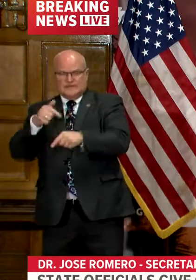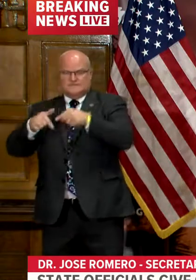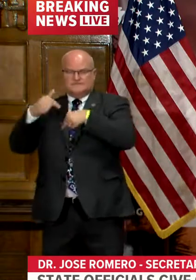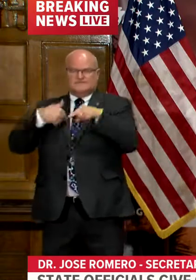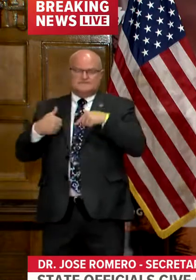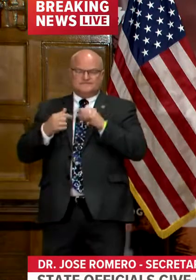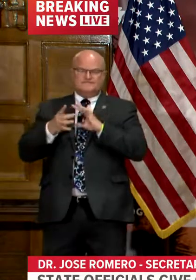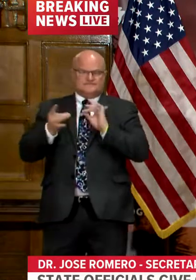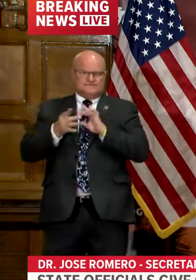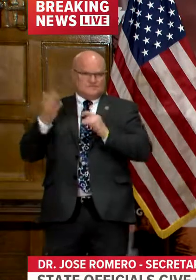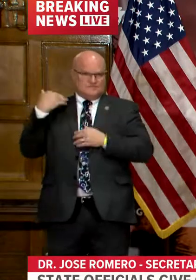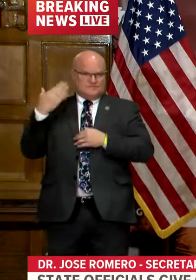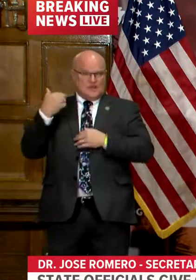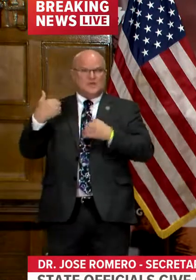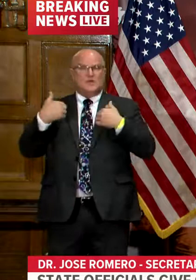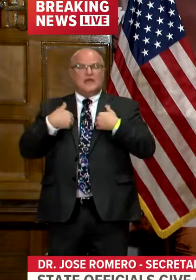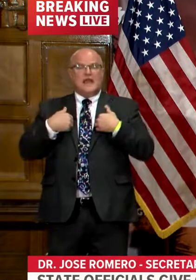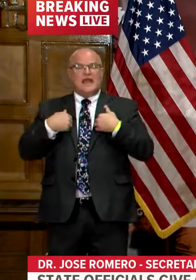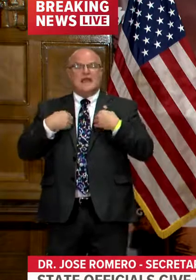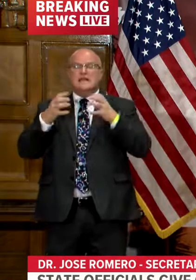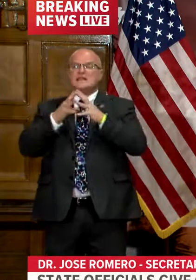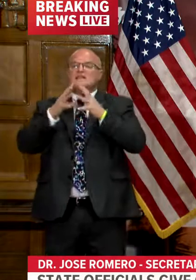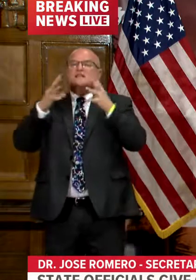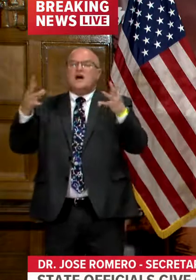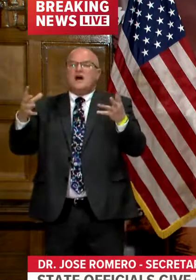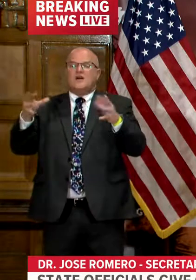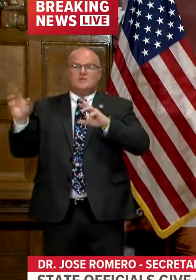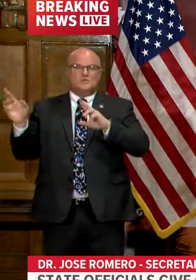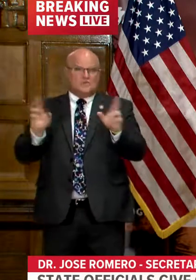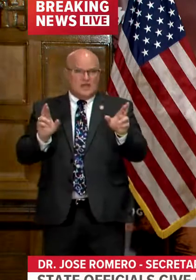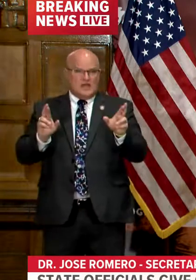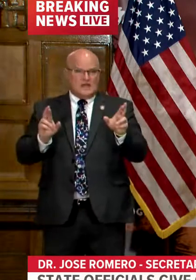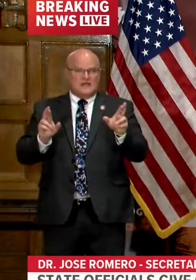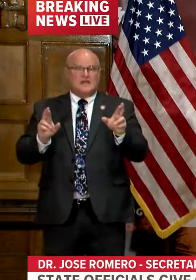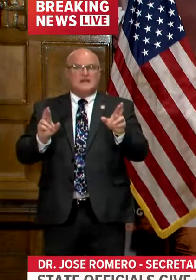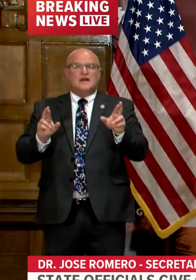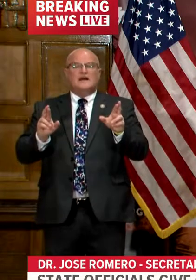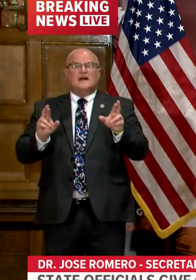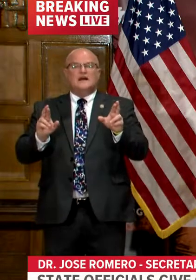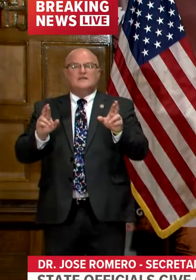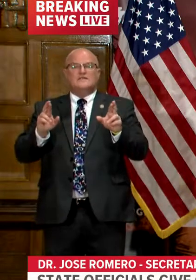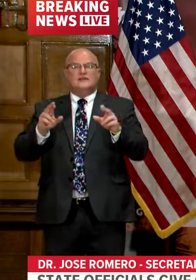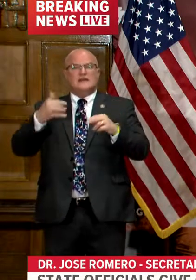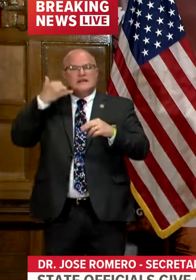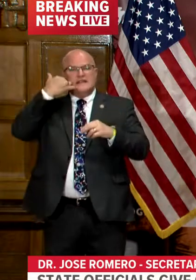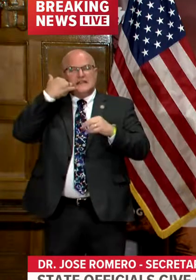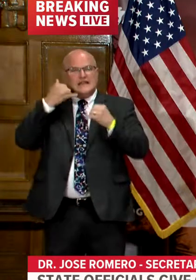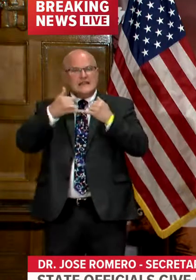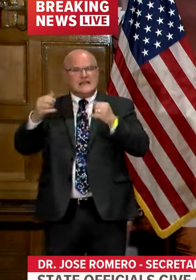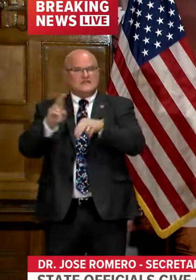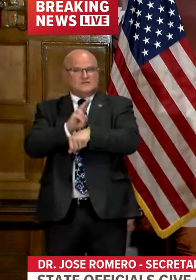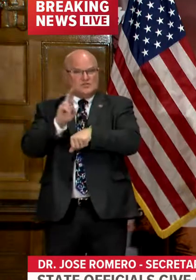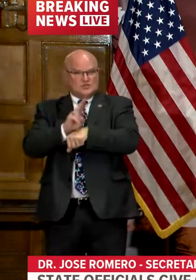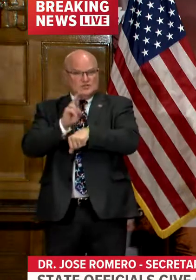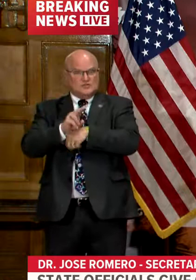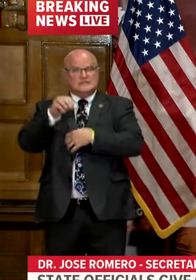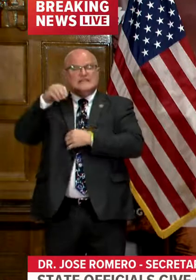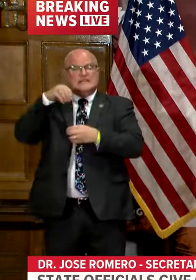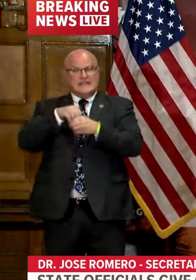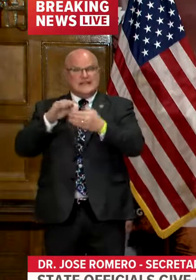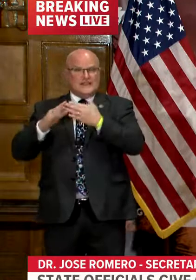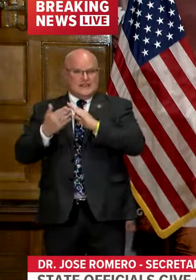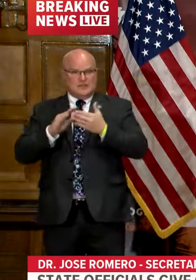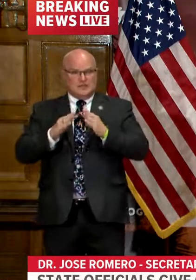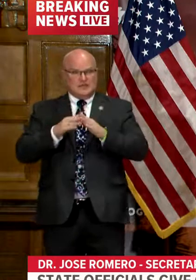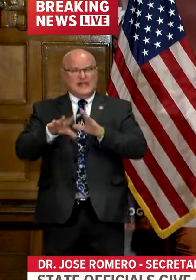about in the past. That is that we have a large supply, a ready supply of monoclonal antibodies available for use in the